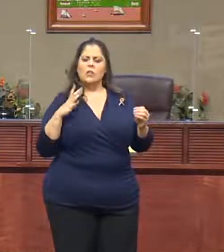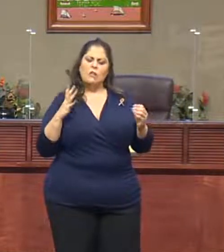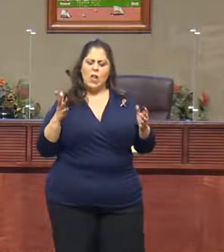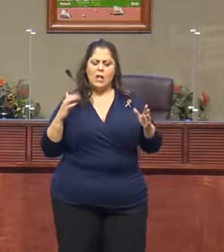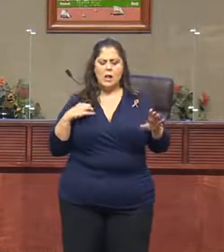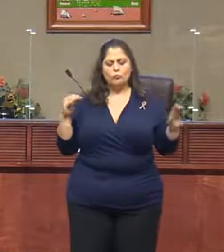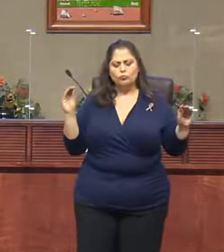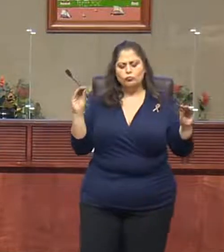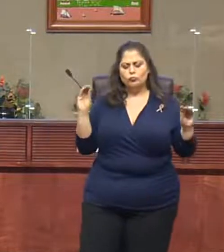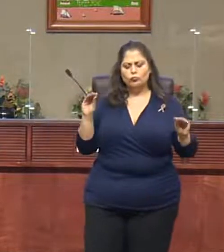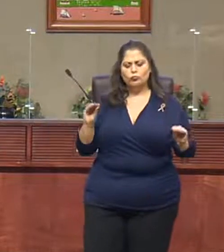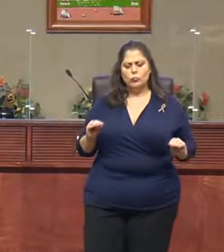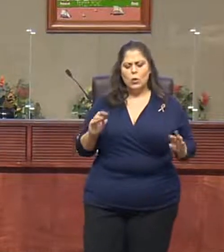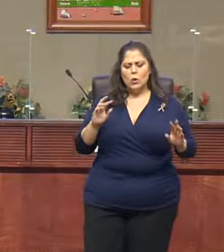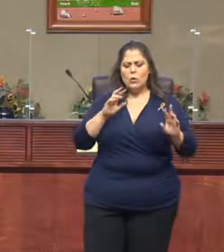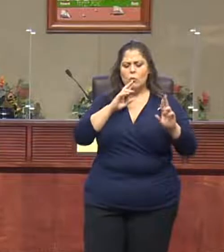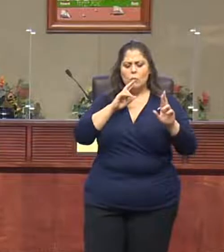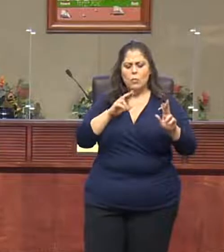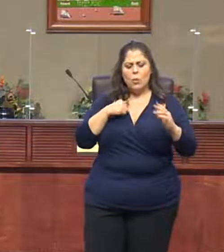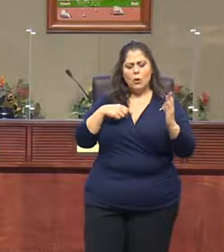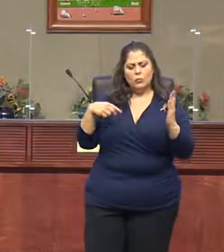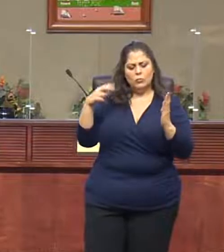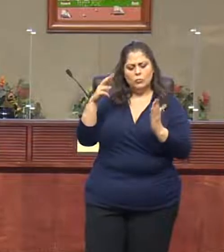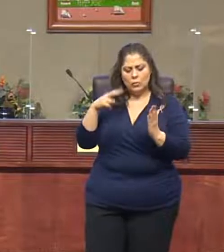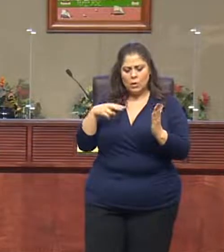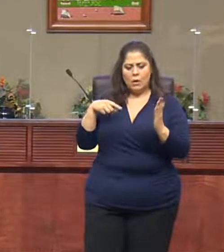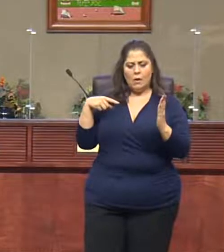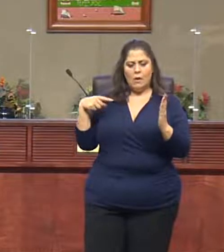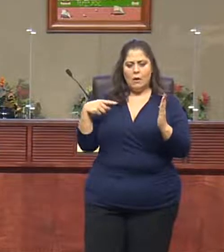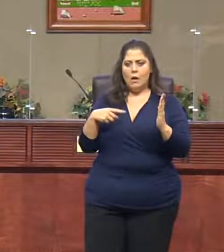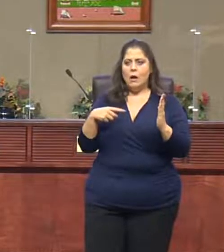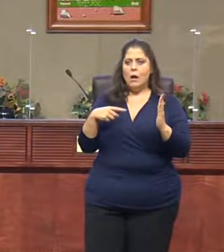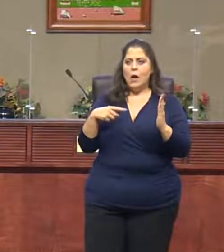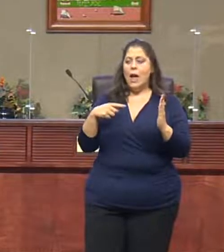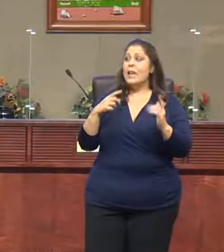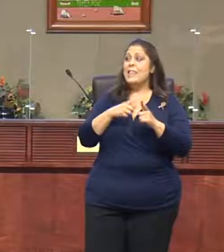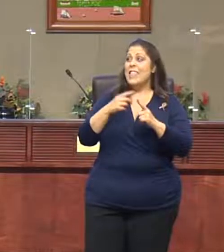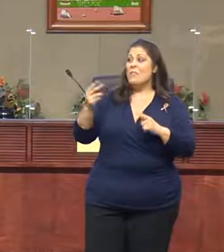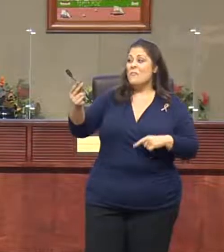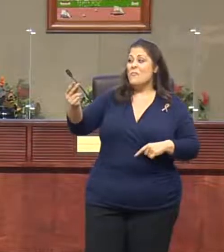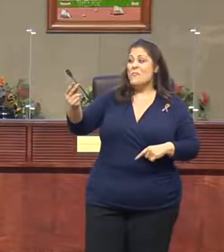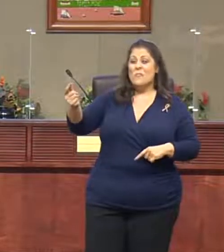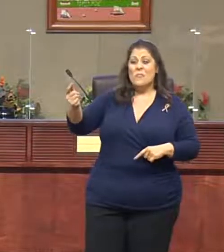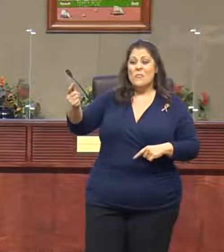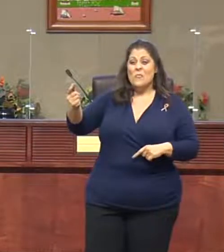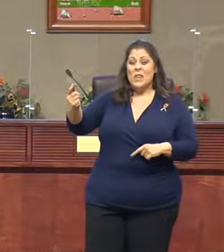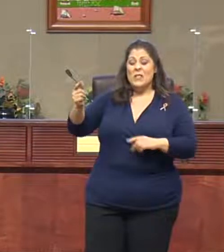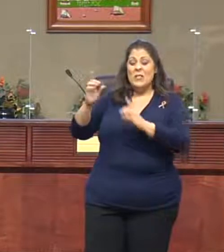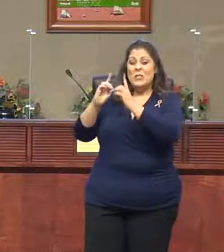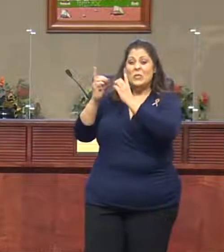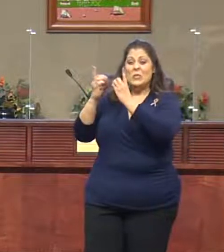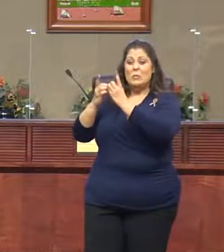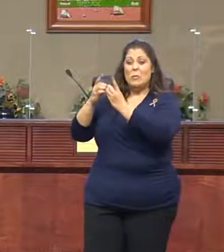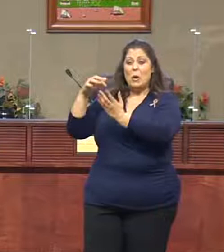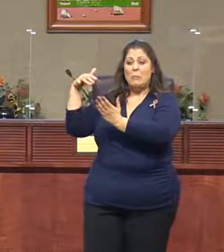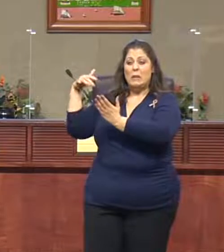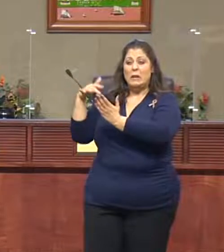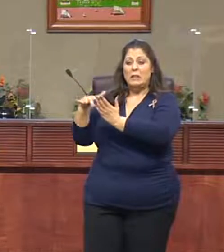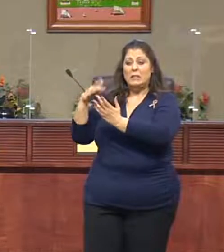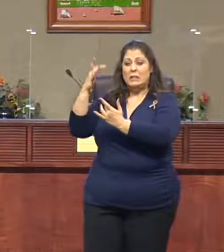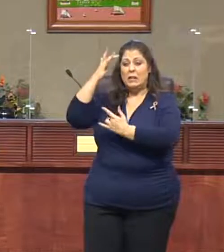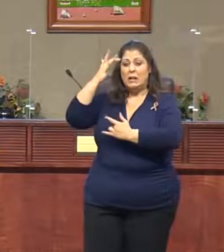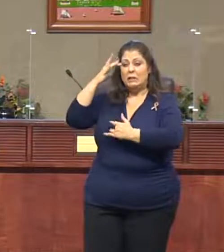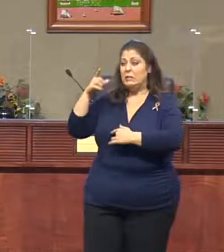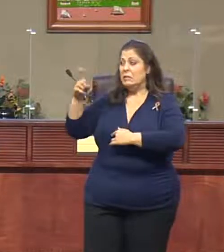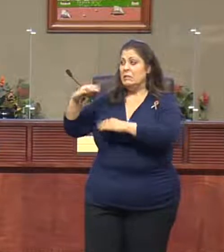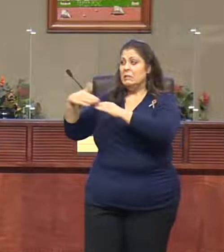report and reading through it, and then it comes a report from the epidemiology department. We got 12 cases out